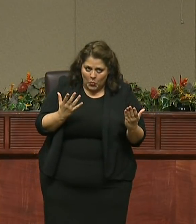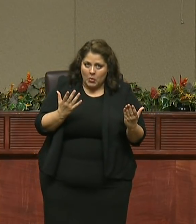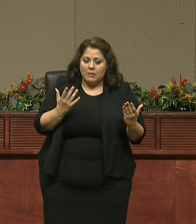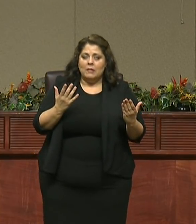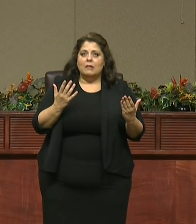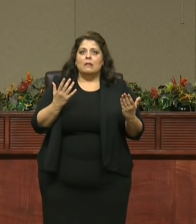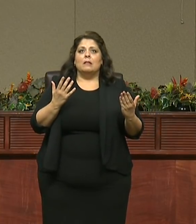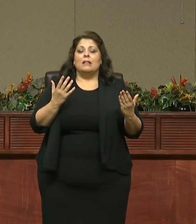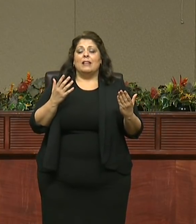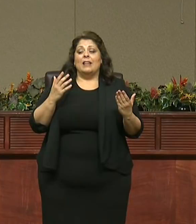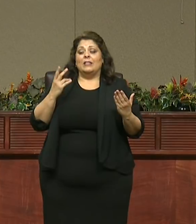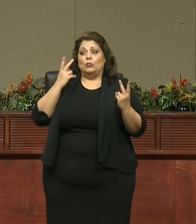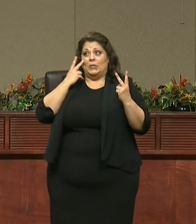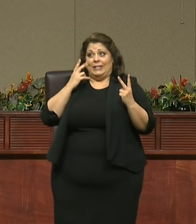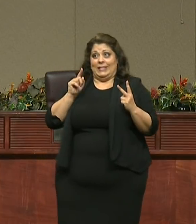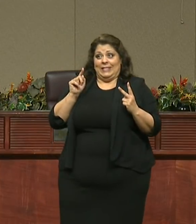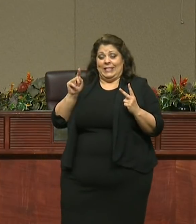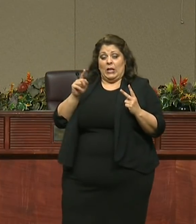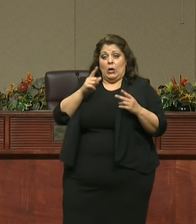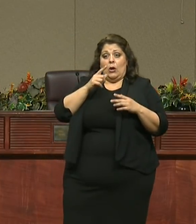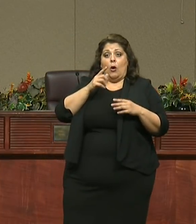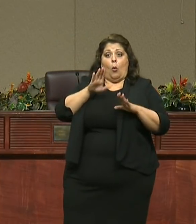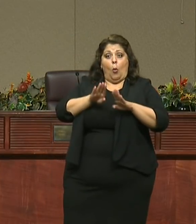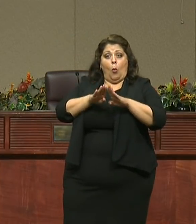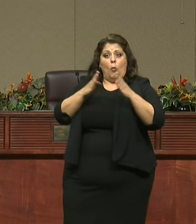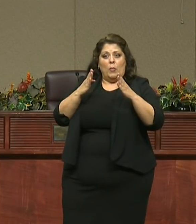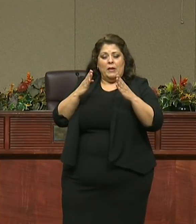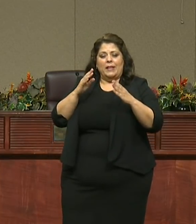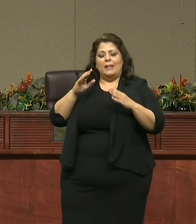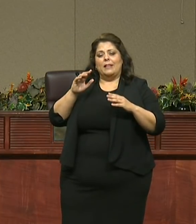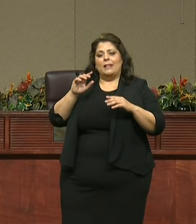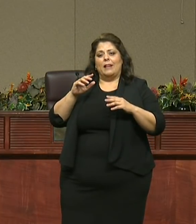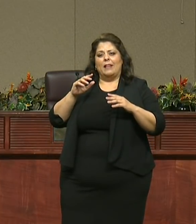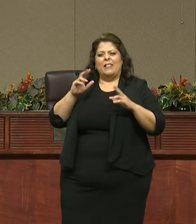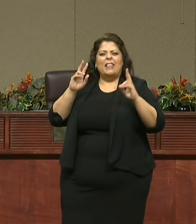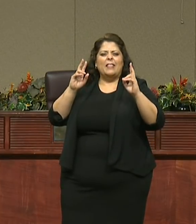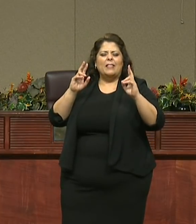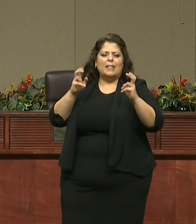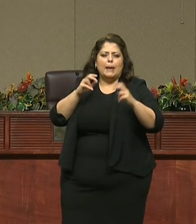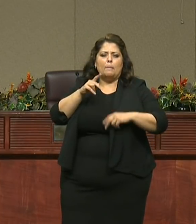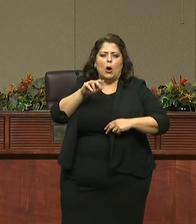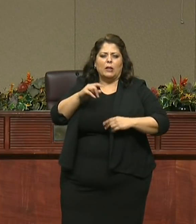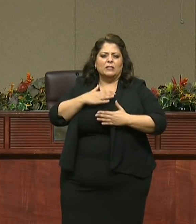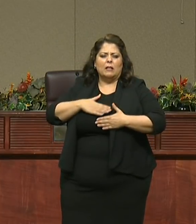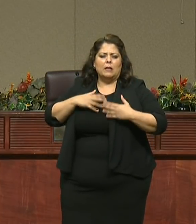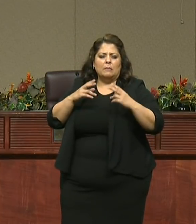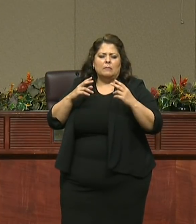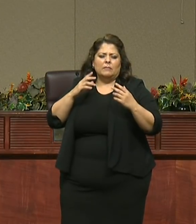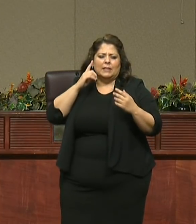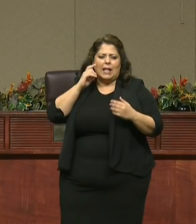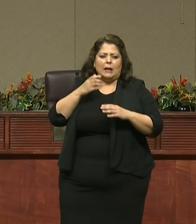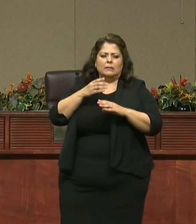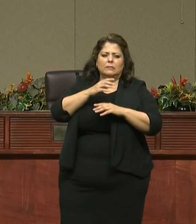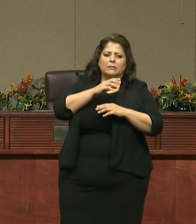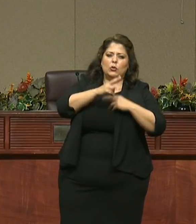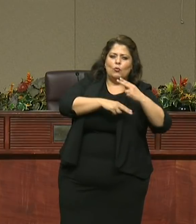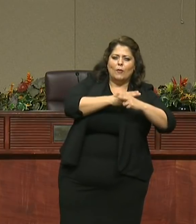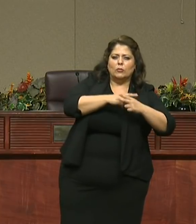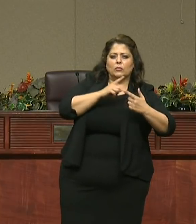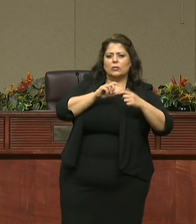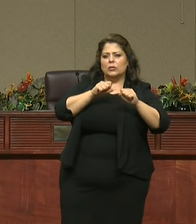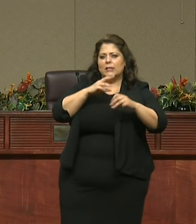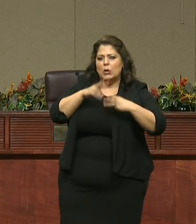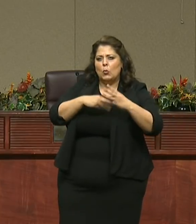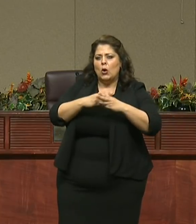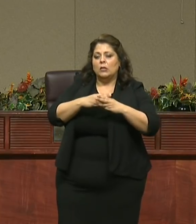the theme parks that had opened prior to Disney, we have not been able to see any